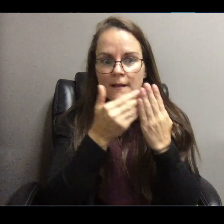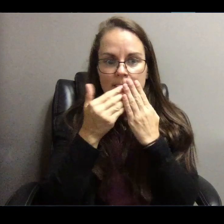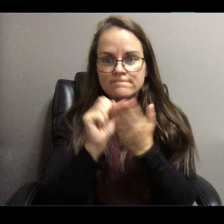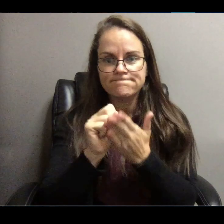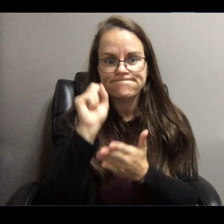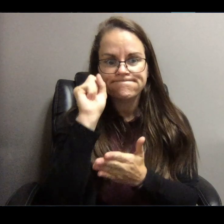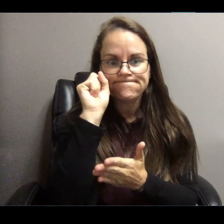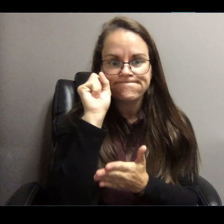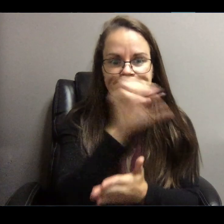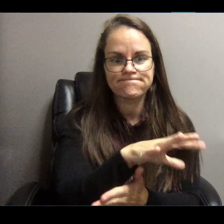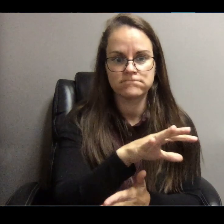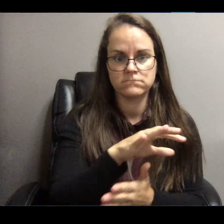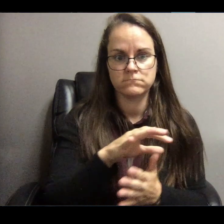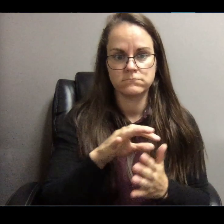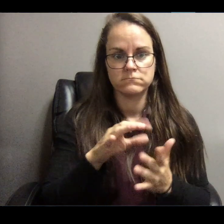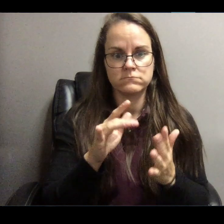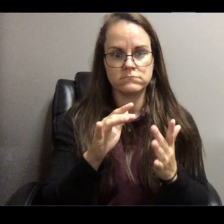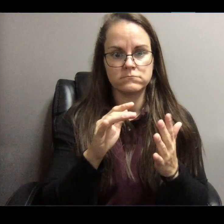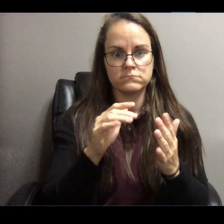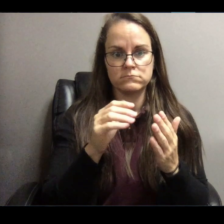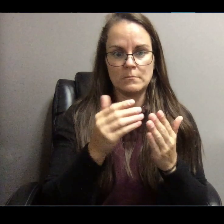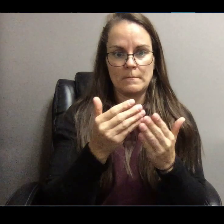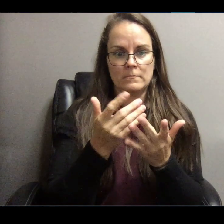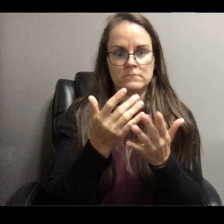through U.S. mail.